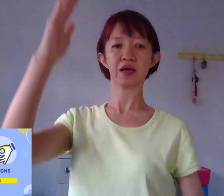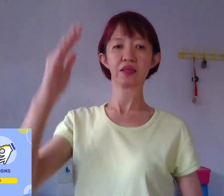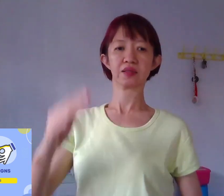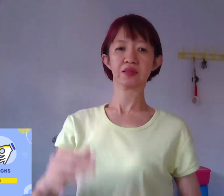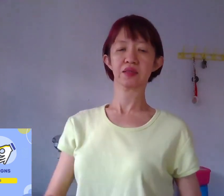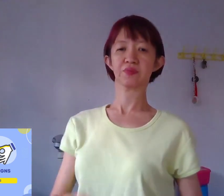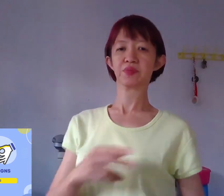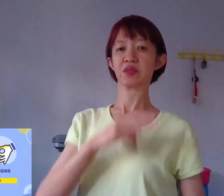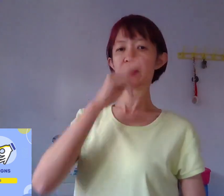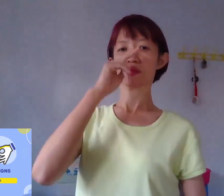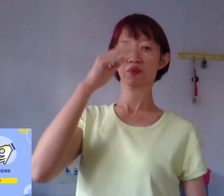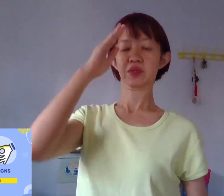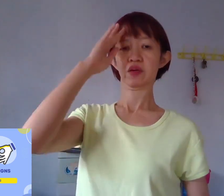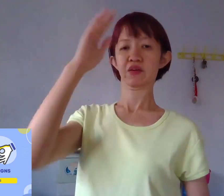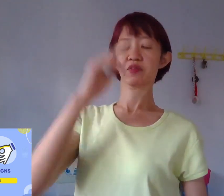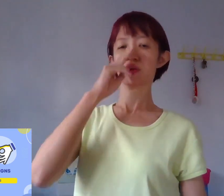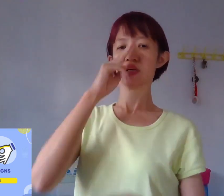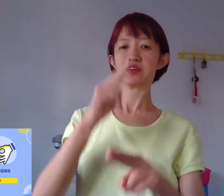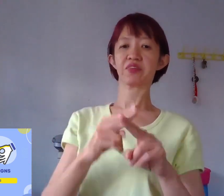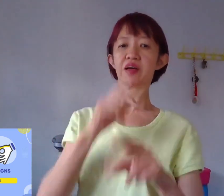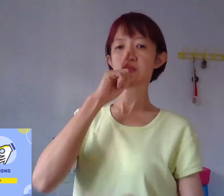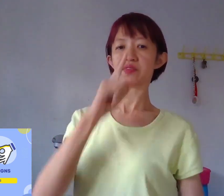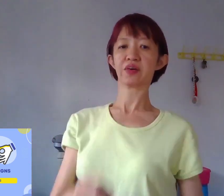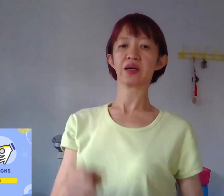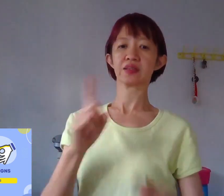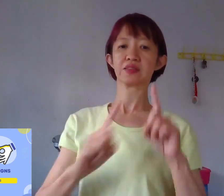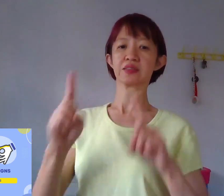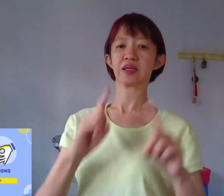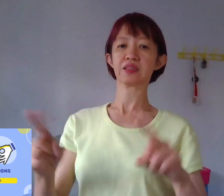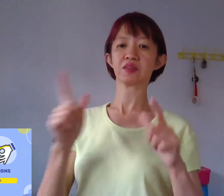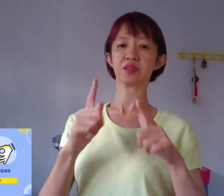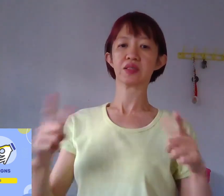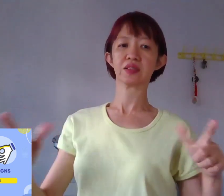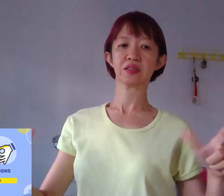Hi, for our fun fact sign today,